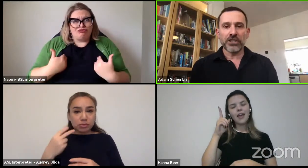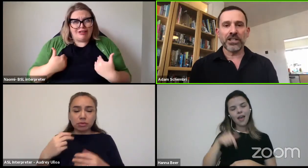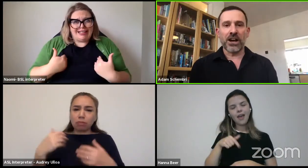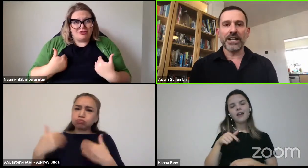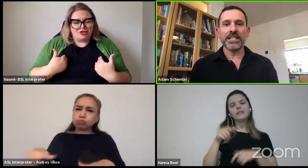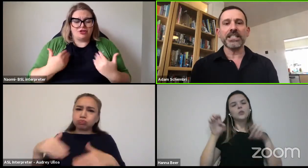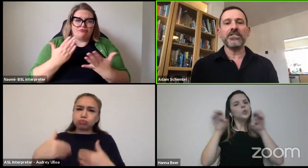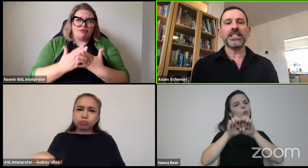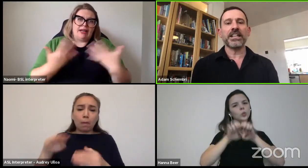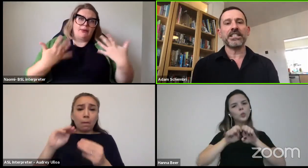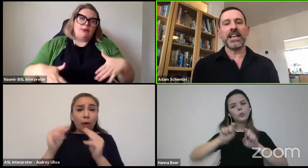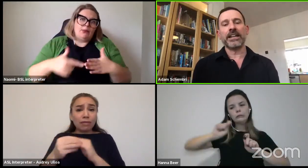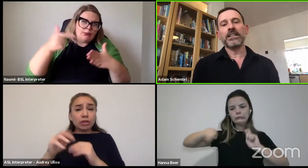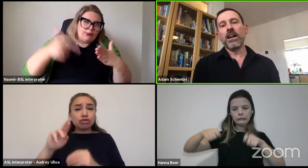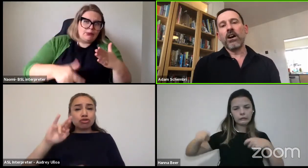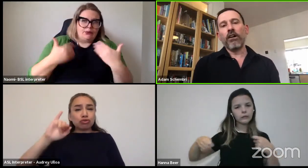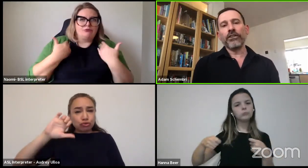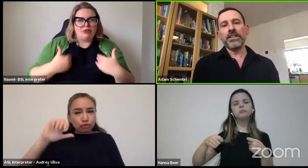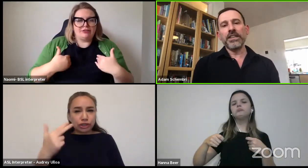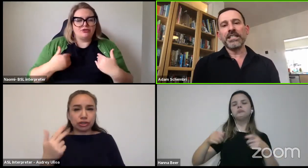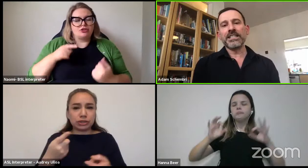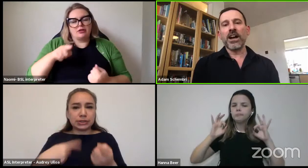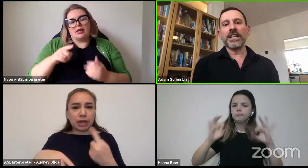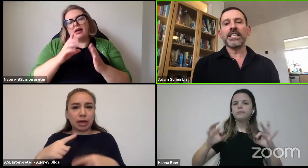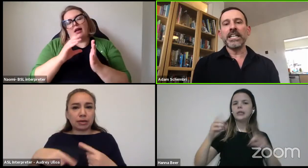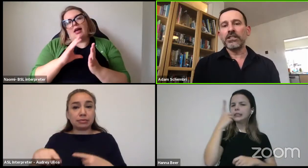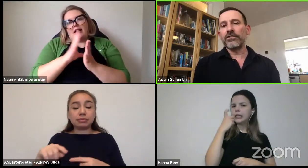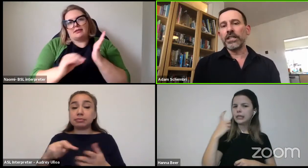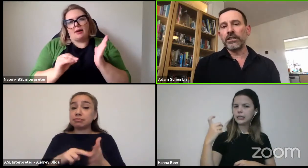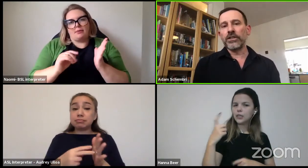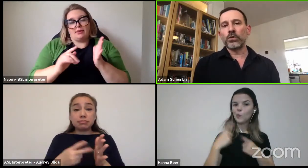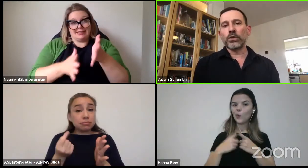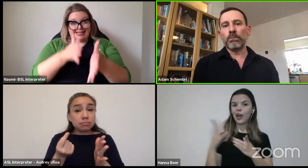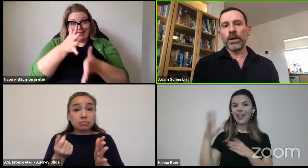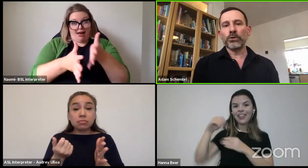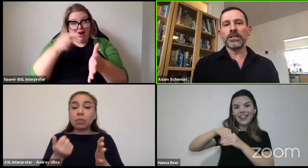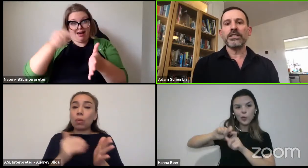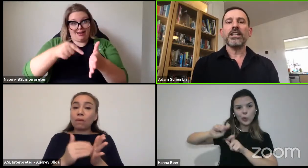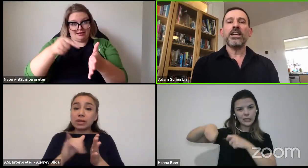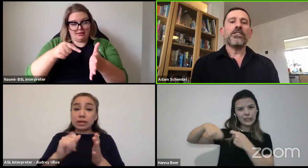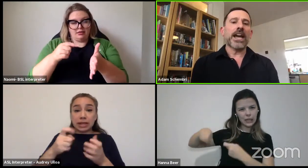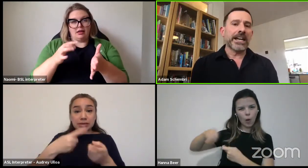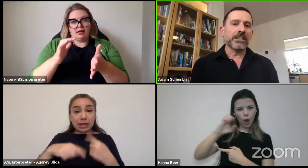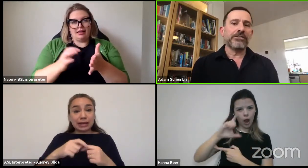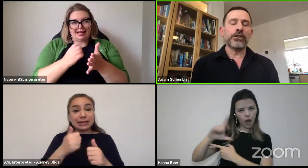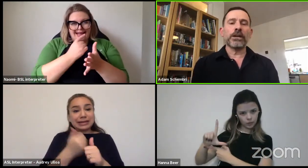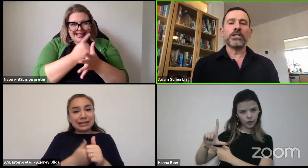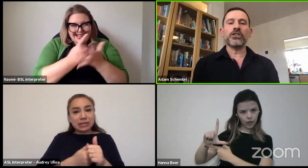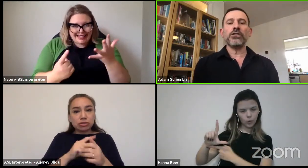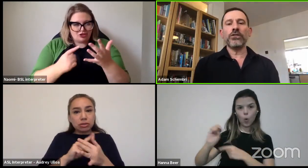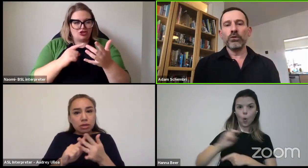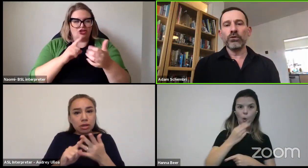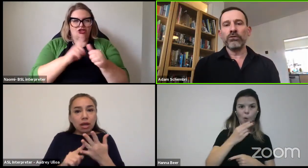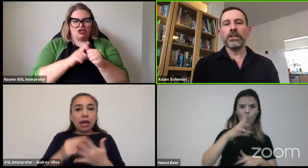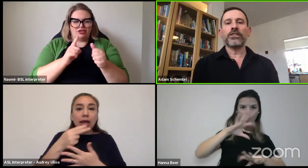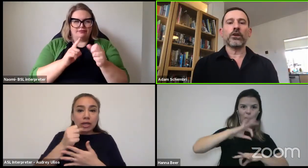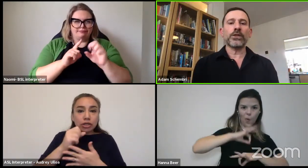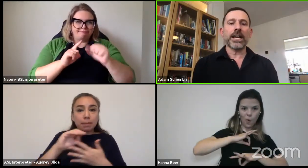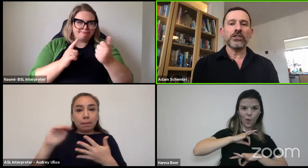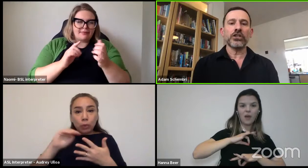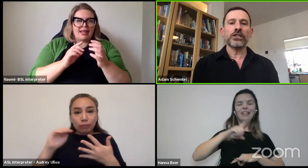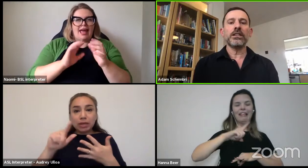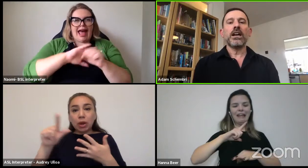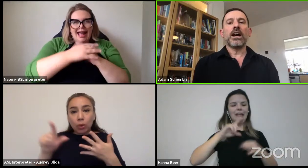morphologically rich signs in the sense that often in these signs, each of the individual components, the hand configuration, the movement,